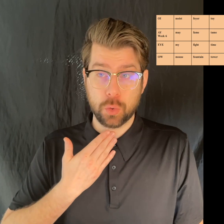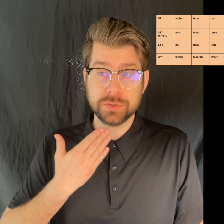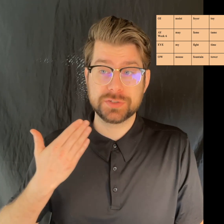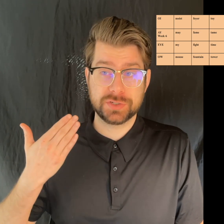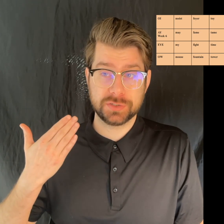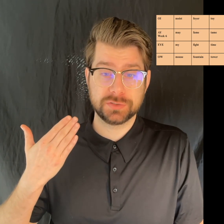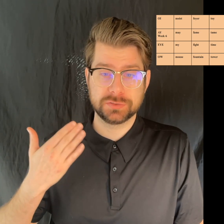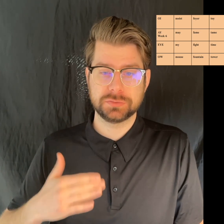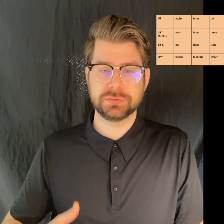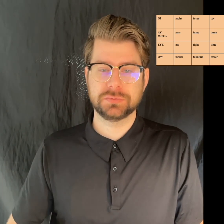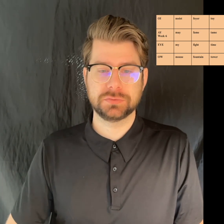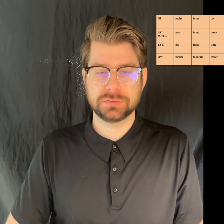route,